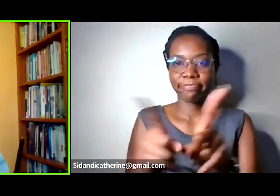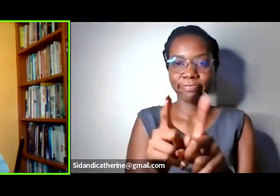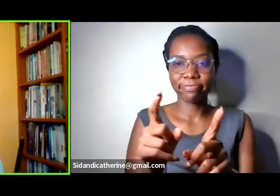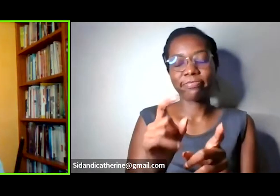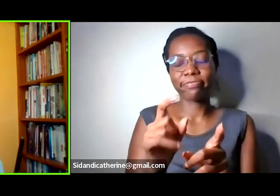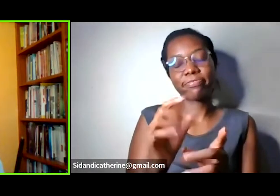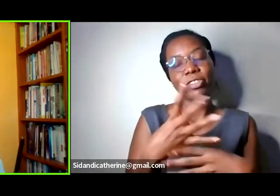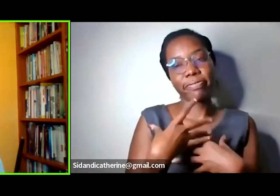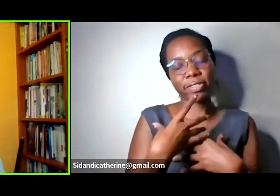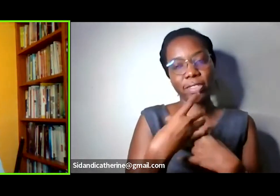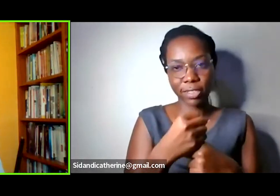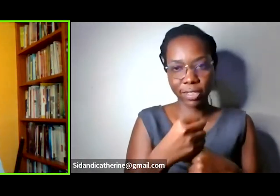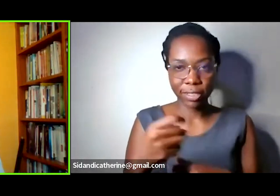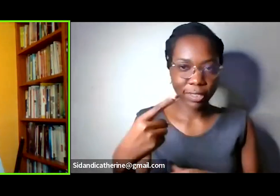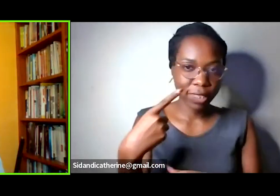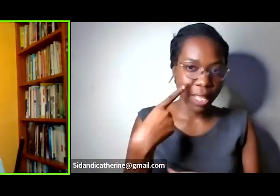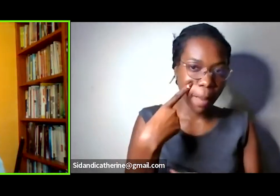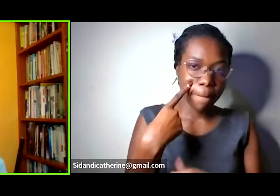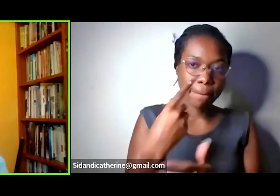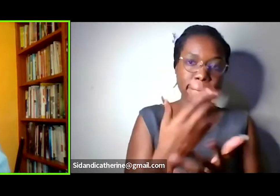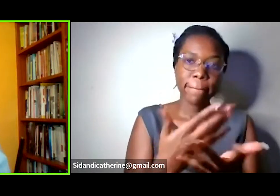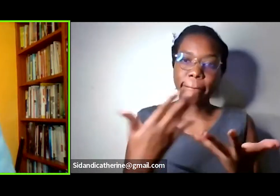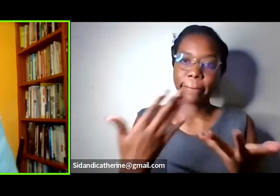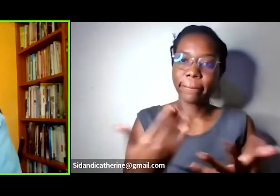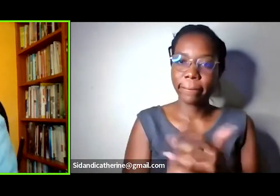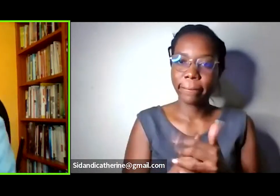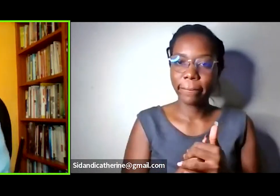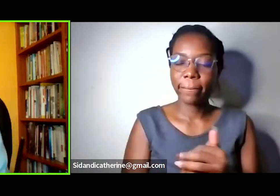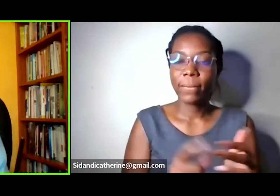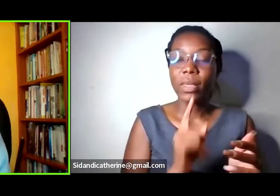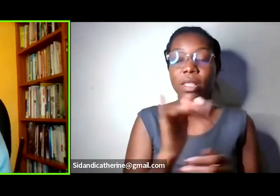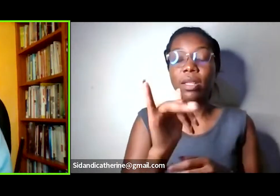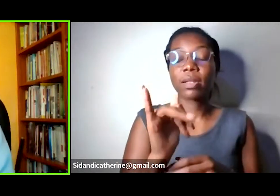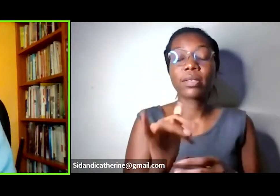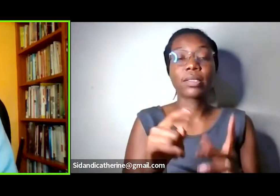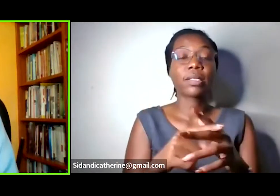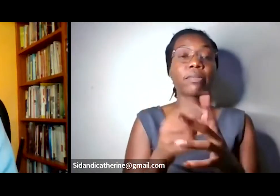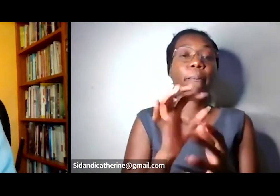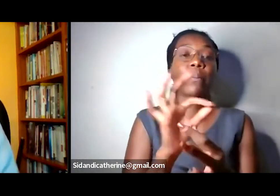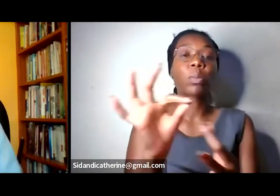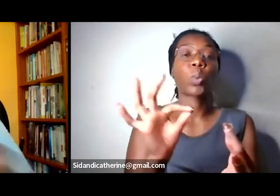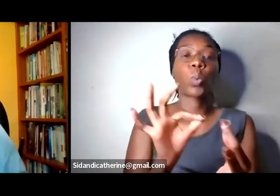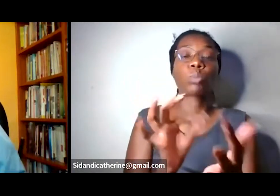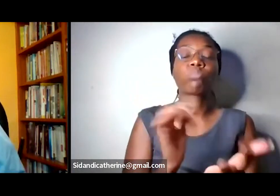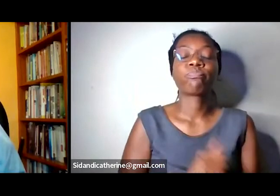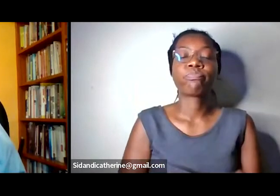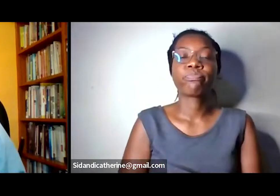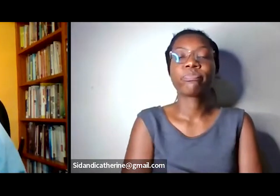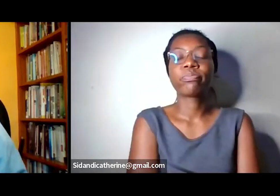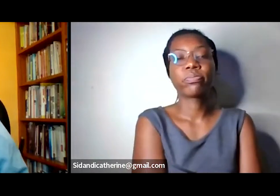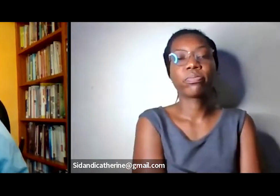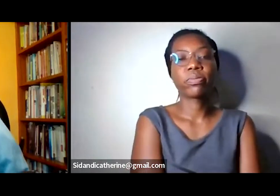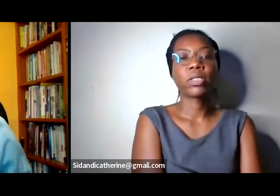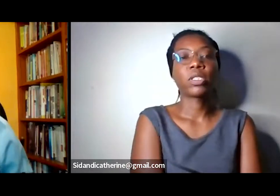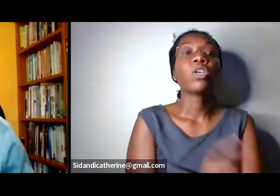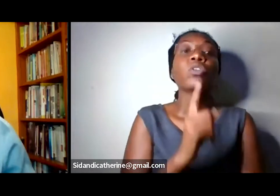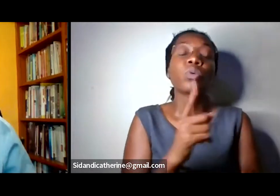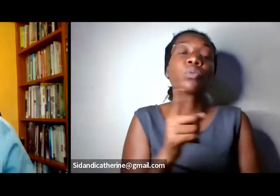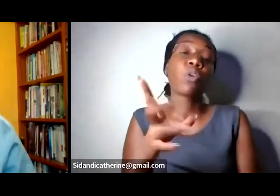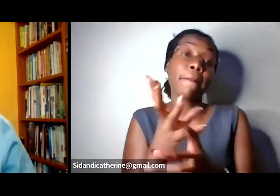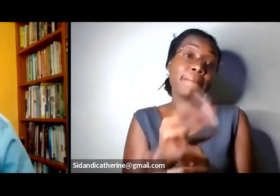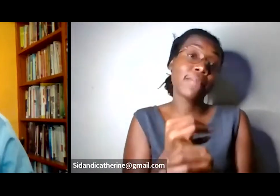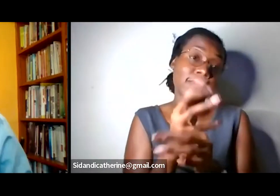you results is a value point. The thing about giving you diagnosis, a point of clarity, the thing of giving you a prescription is a